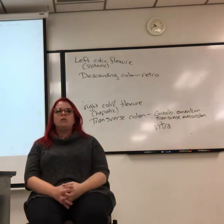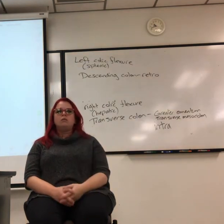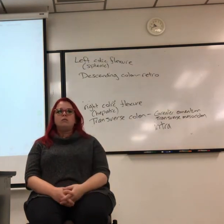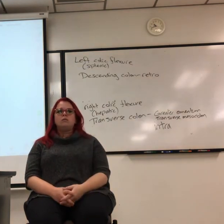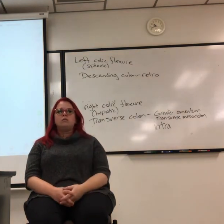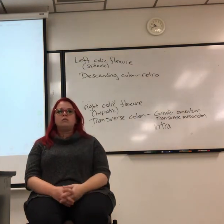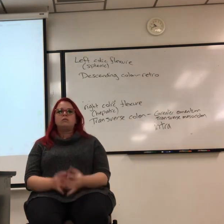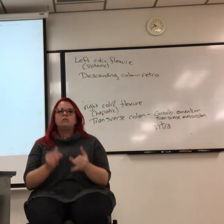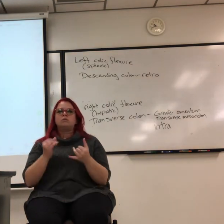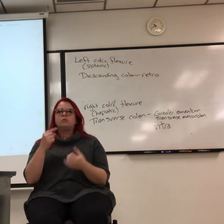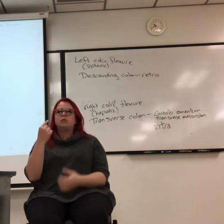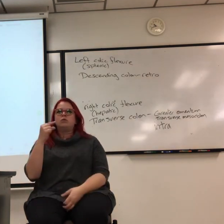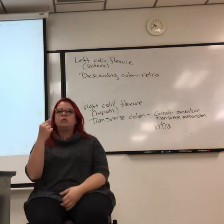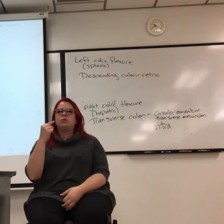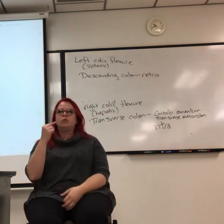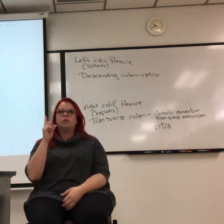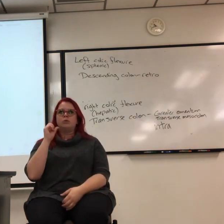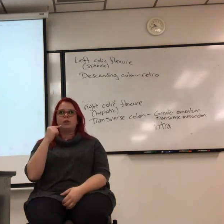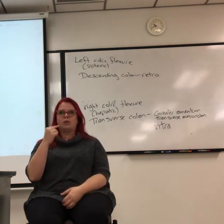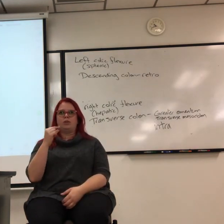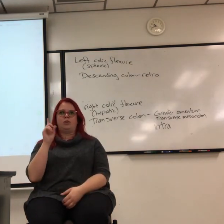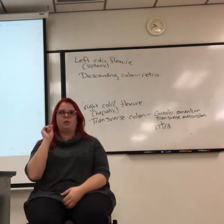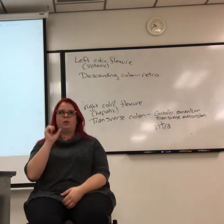Highlighted in green.